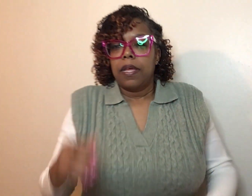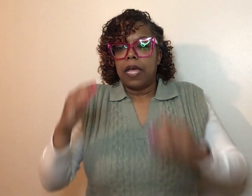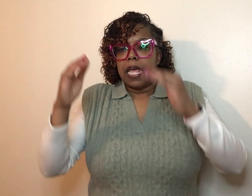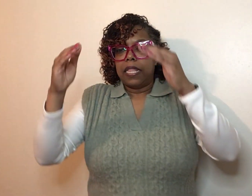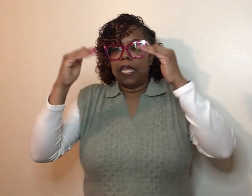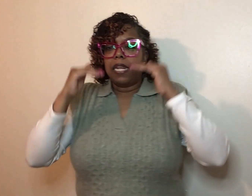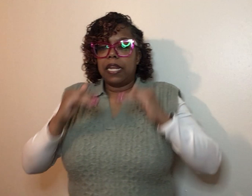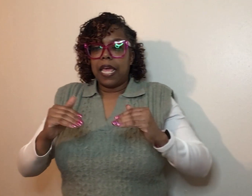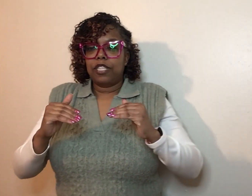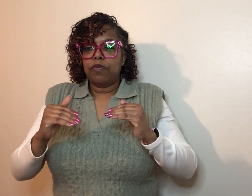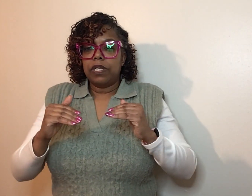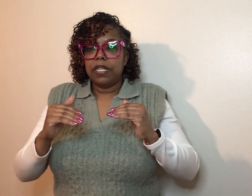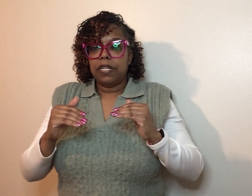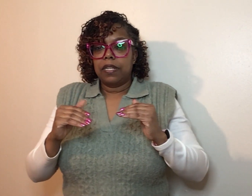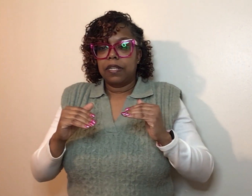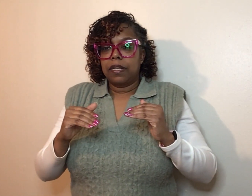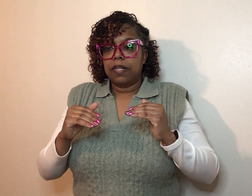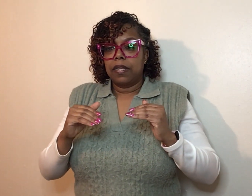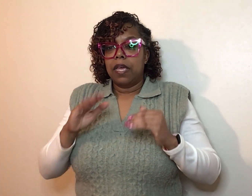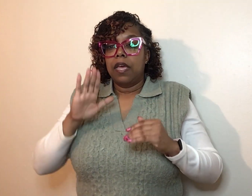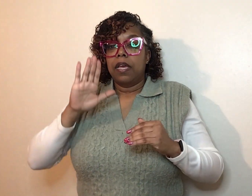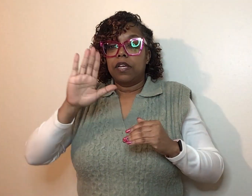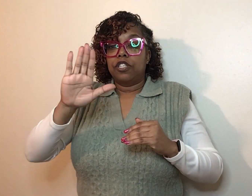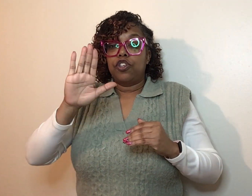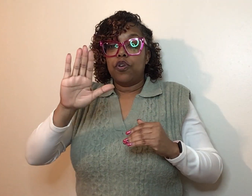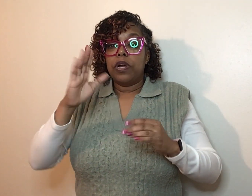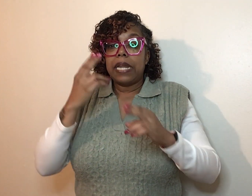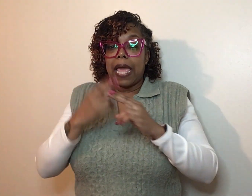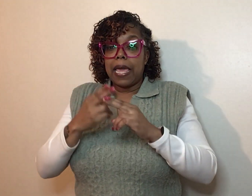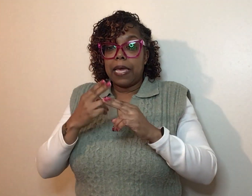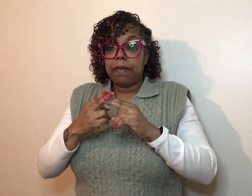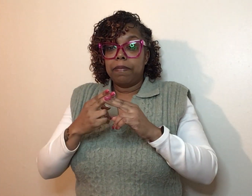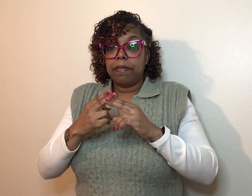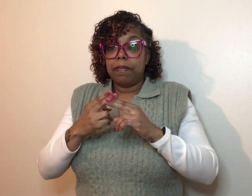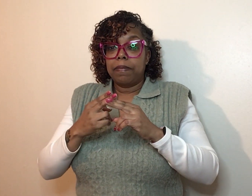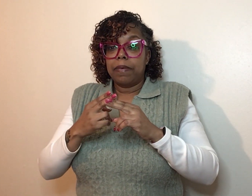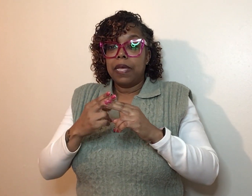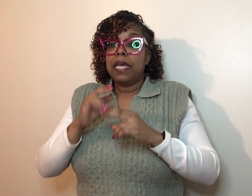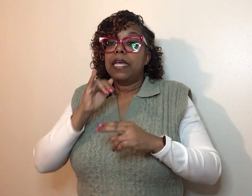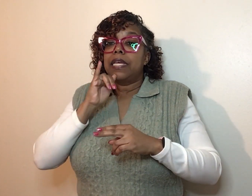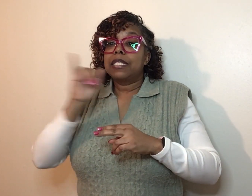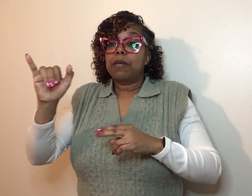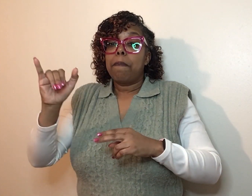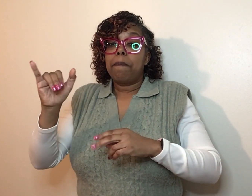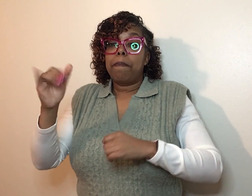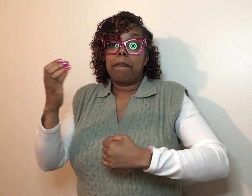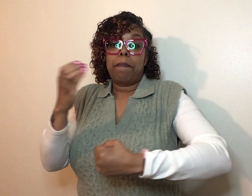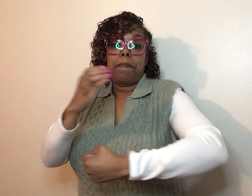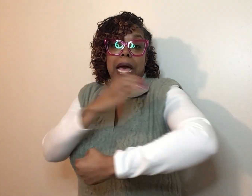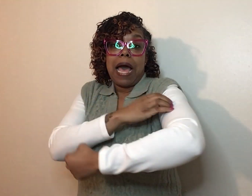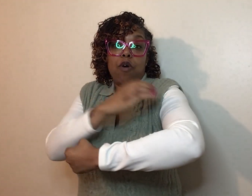And then the next one, because your name is